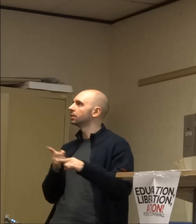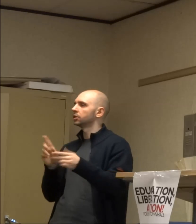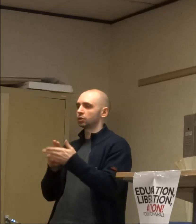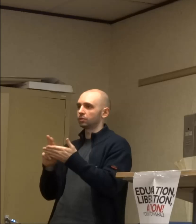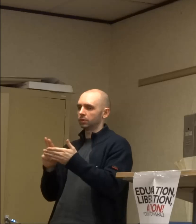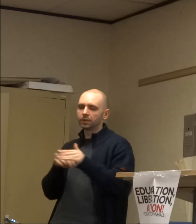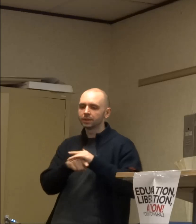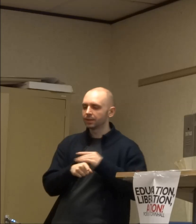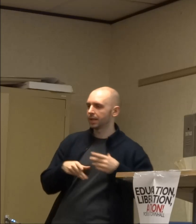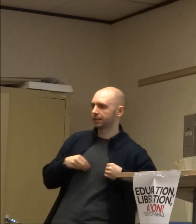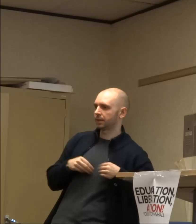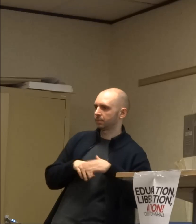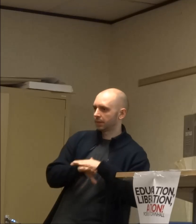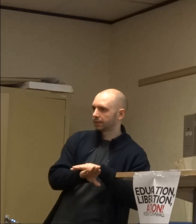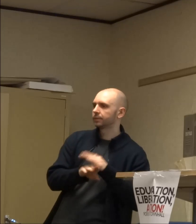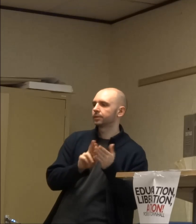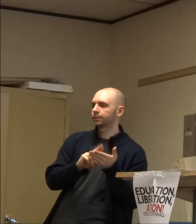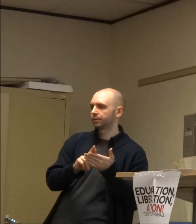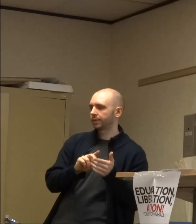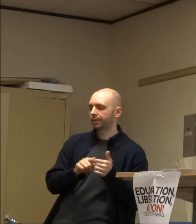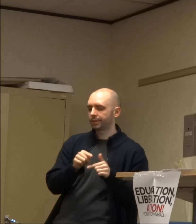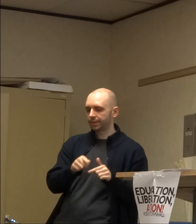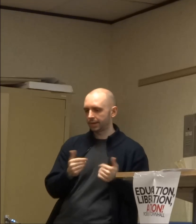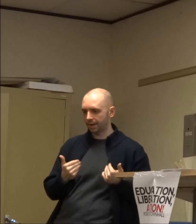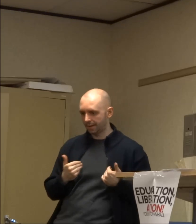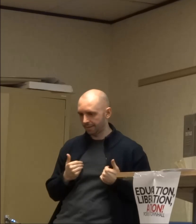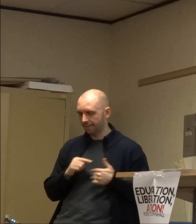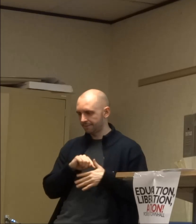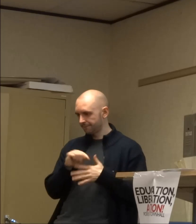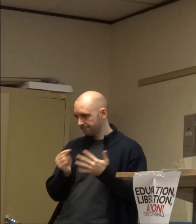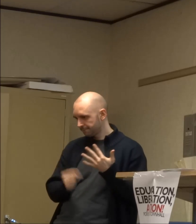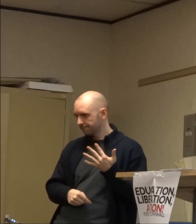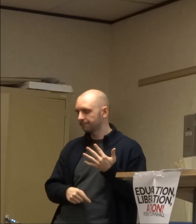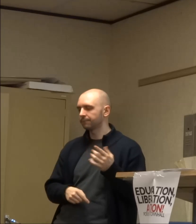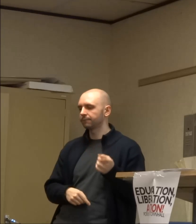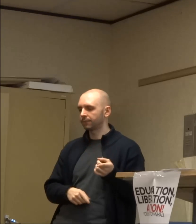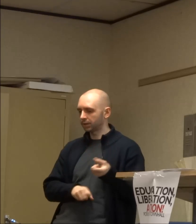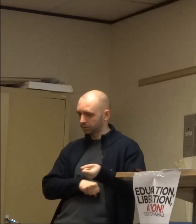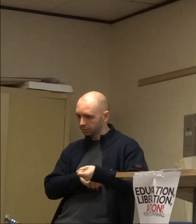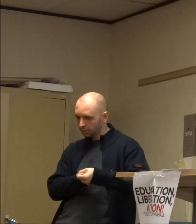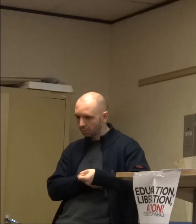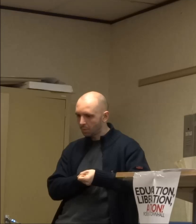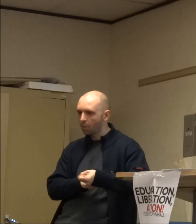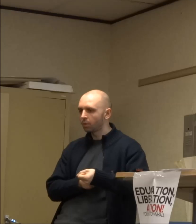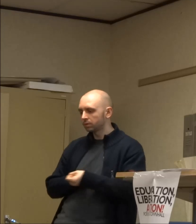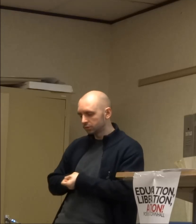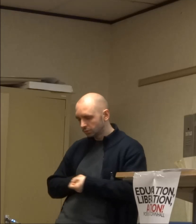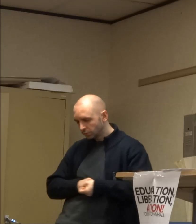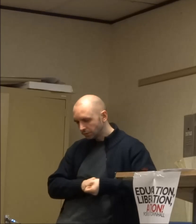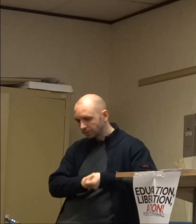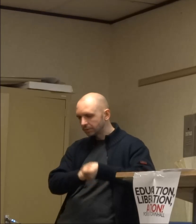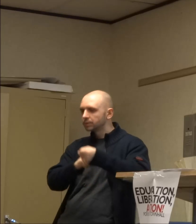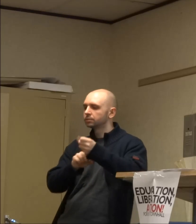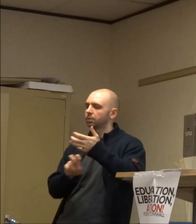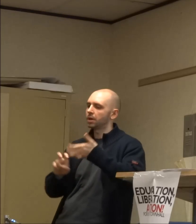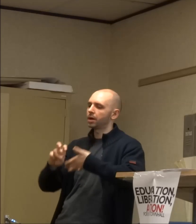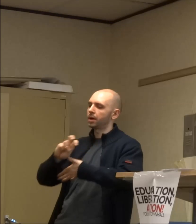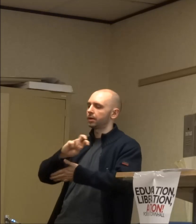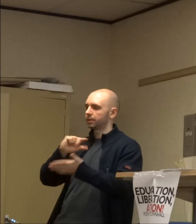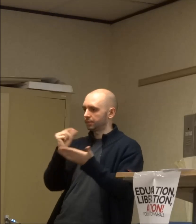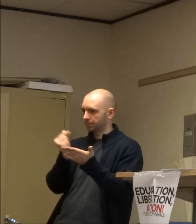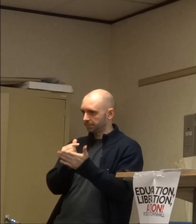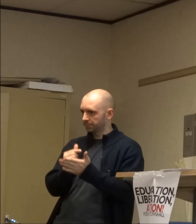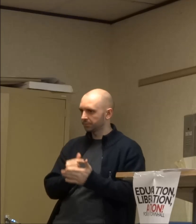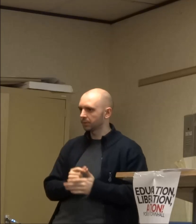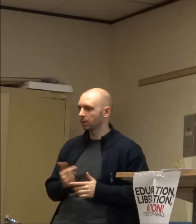The program has ensured students' success with its unprecedented level of student support and through the appreciation of our multiple and complex